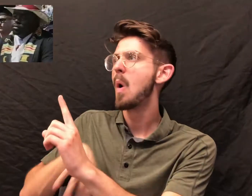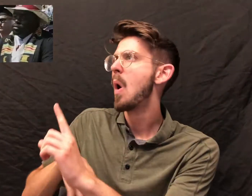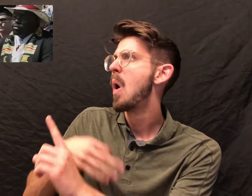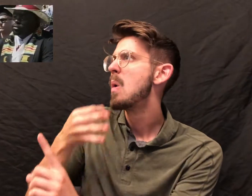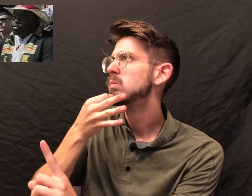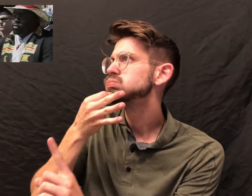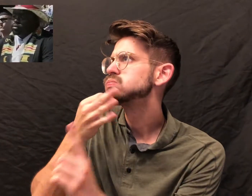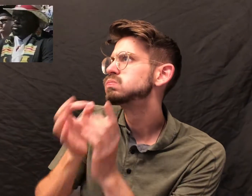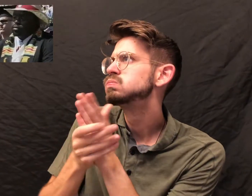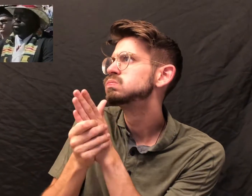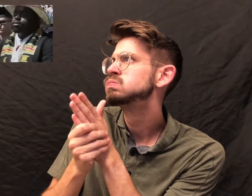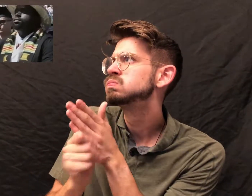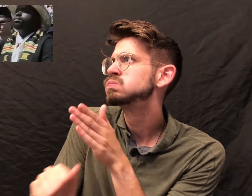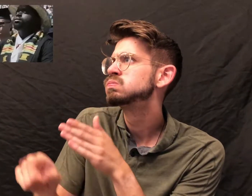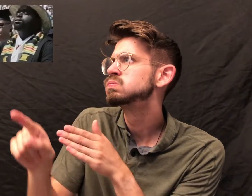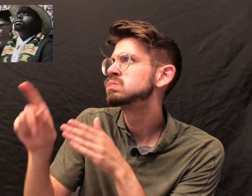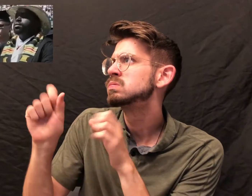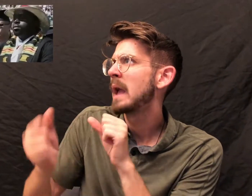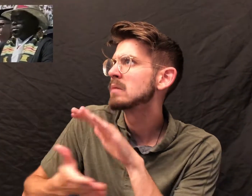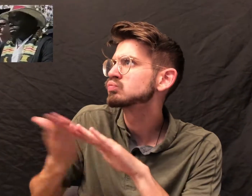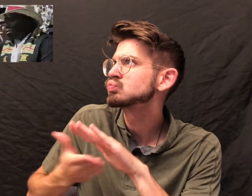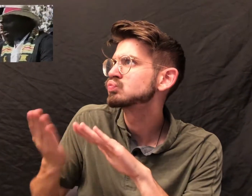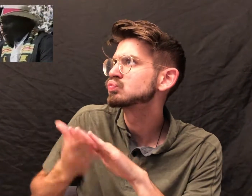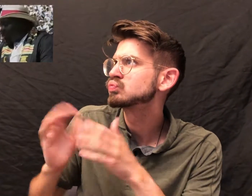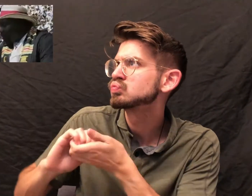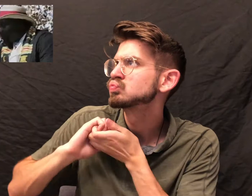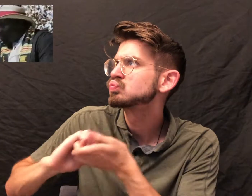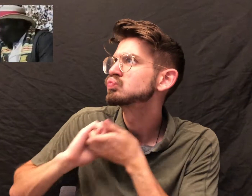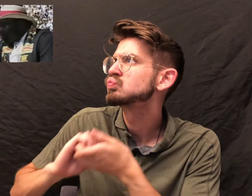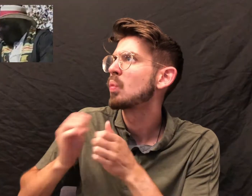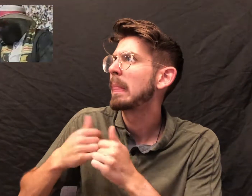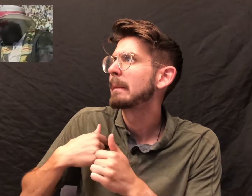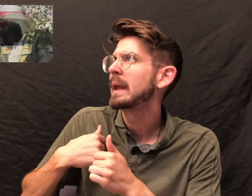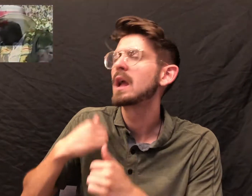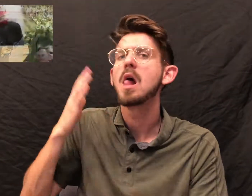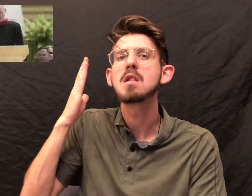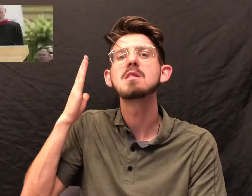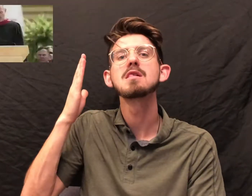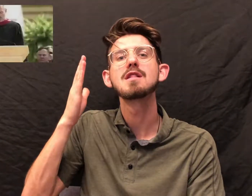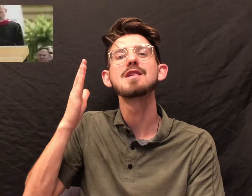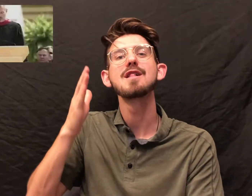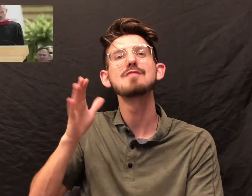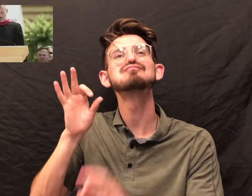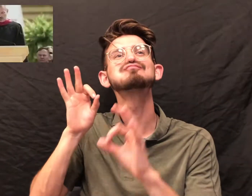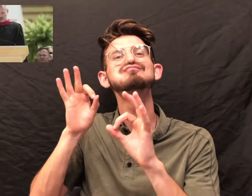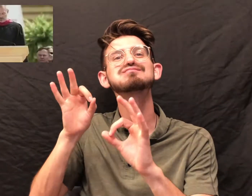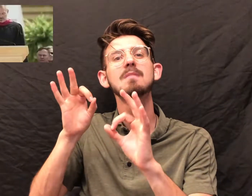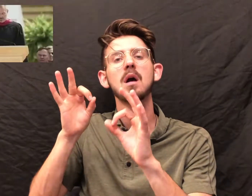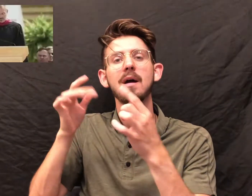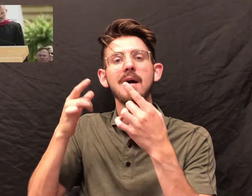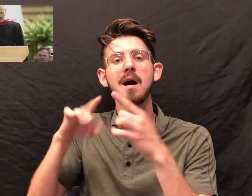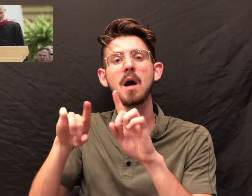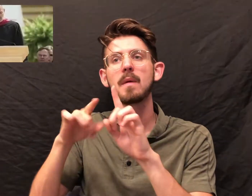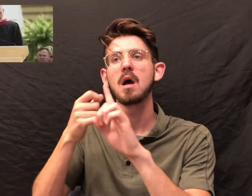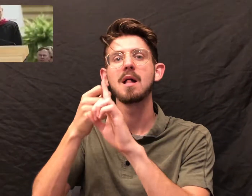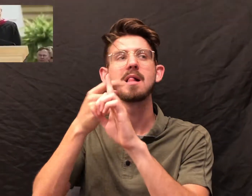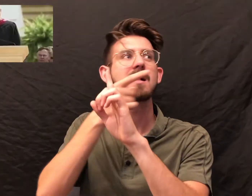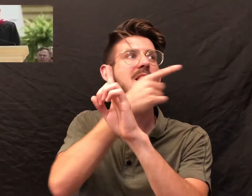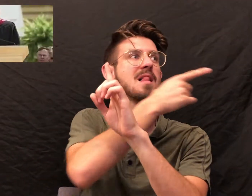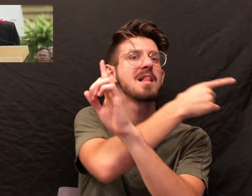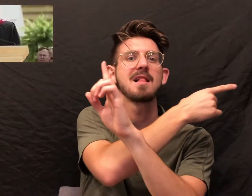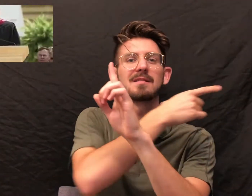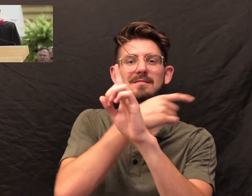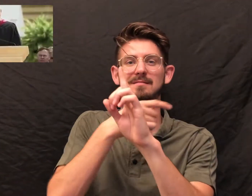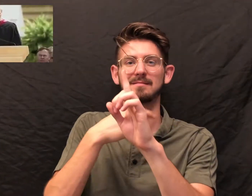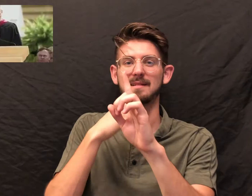with me. And for the first year or so, things went well. But then our visions of the future began to diverge, and eventually we had a falling out.